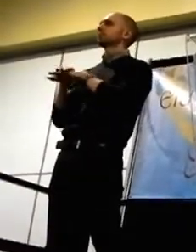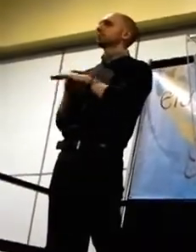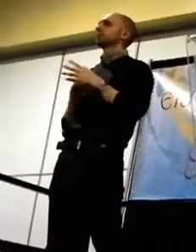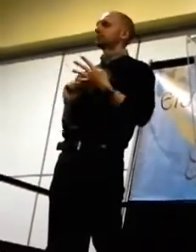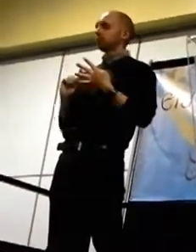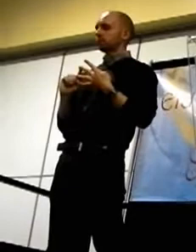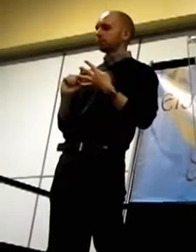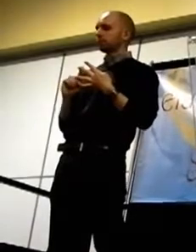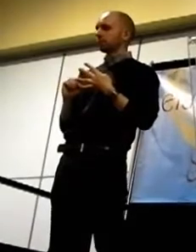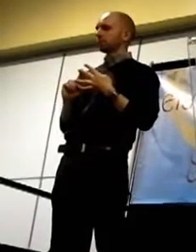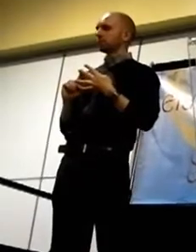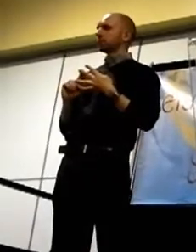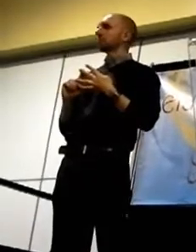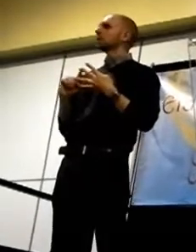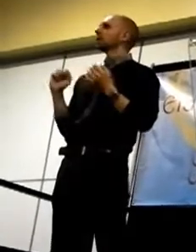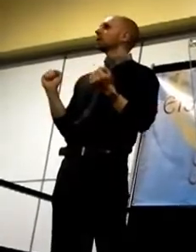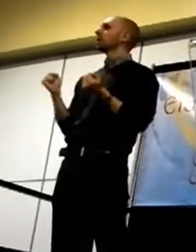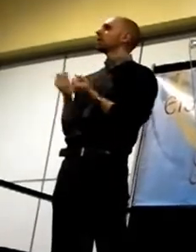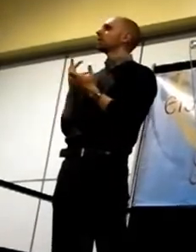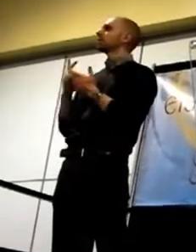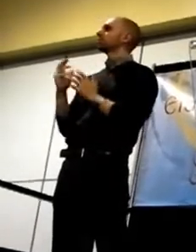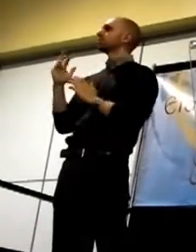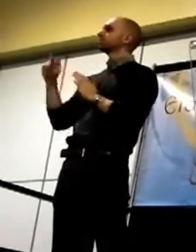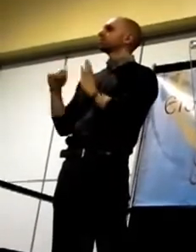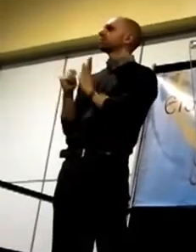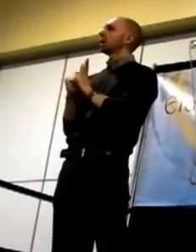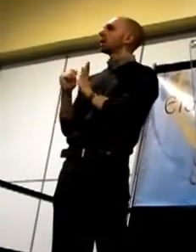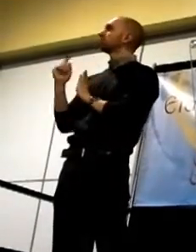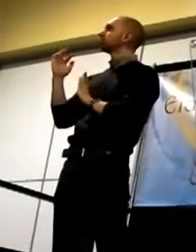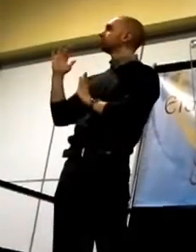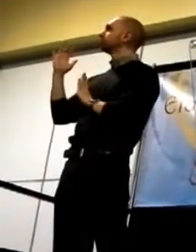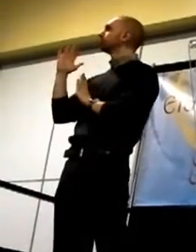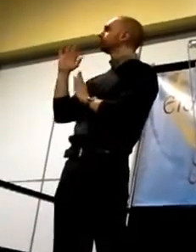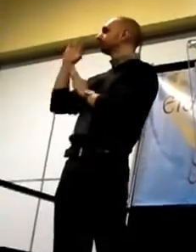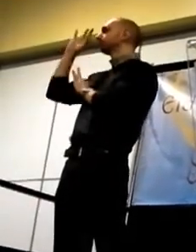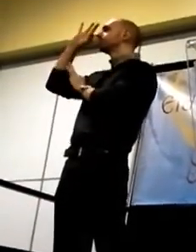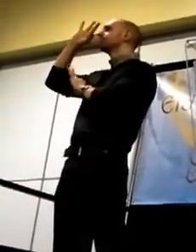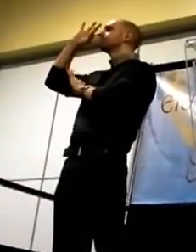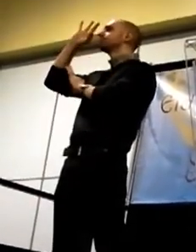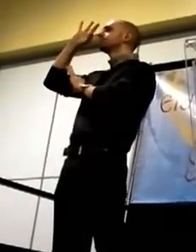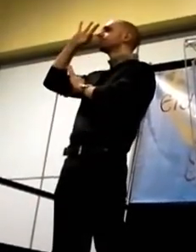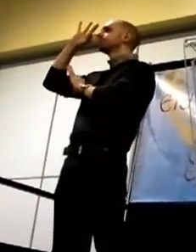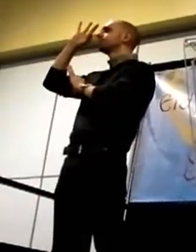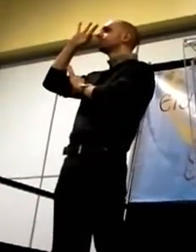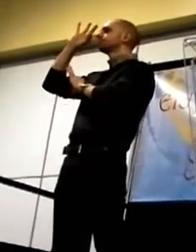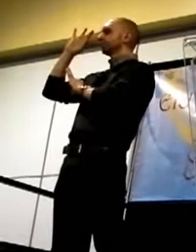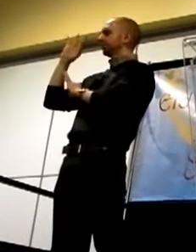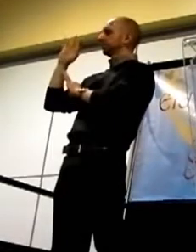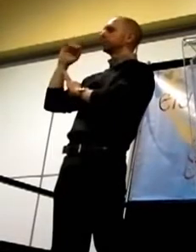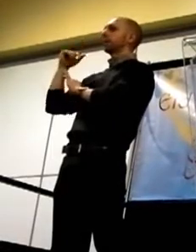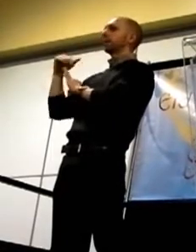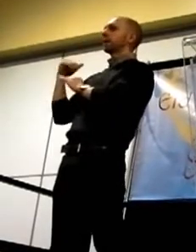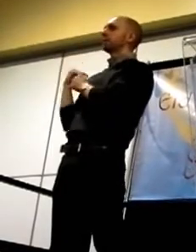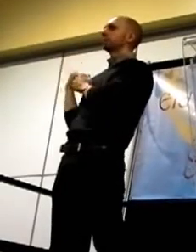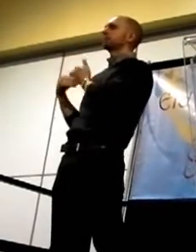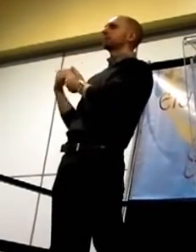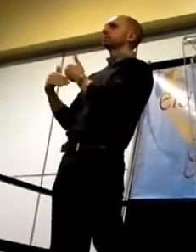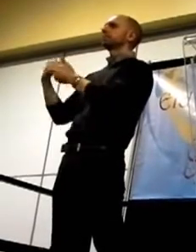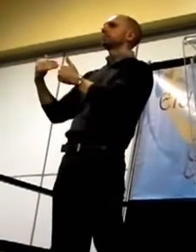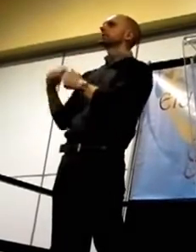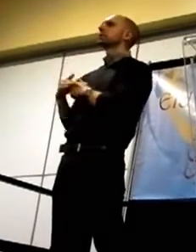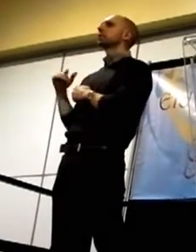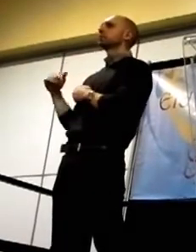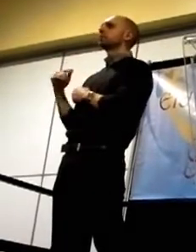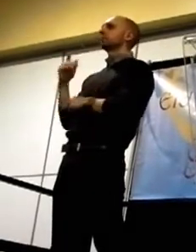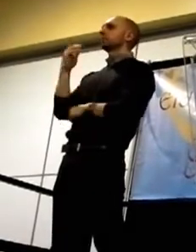matters from Jahiliyyah, from the time of ignorance, are under my feet. This is what the Prophet sallallahu alayhi wa sallam,